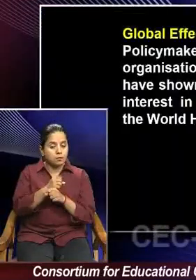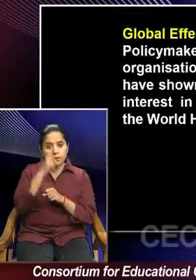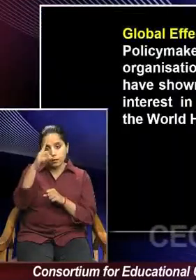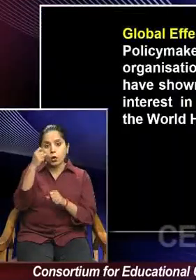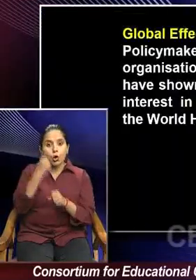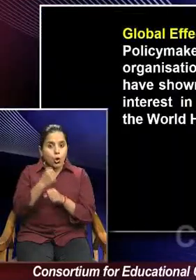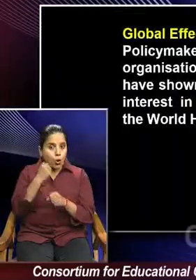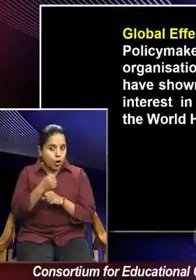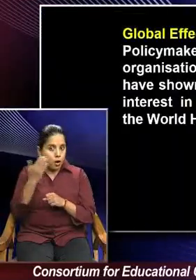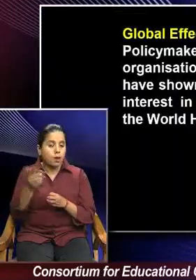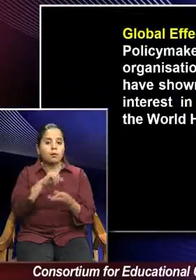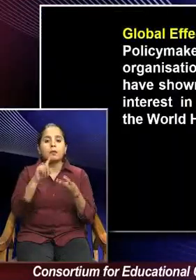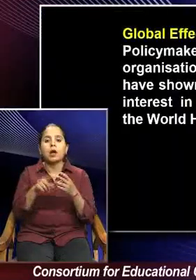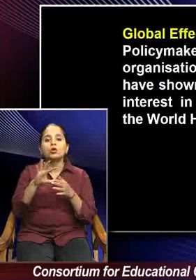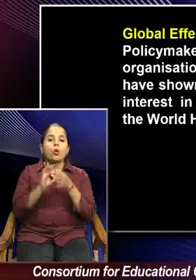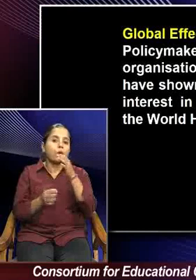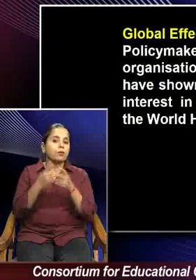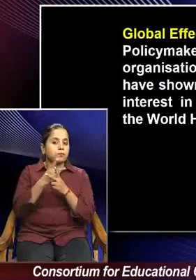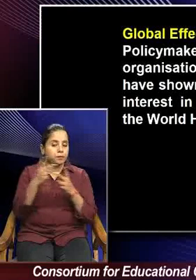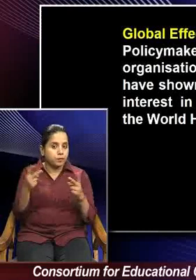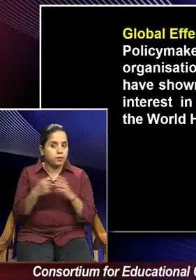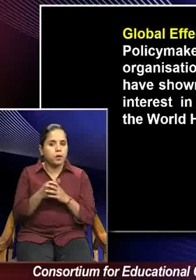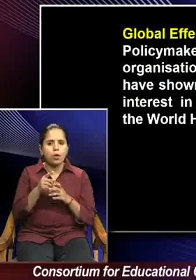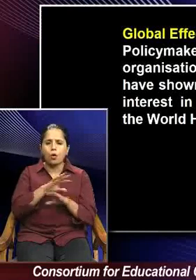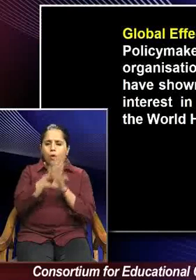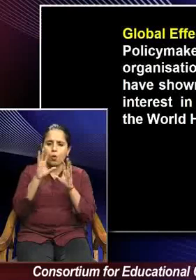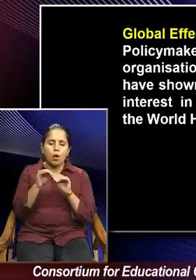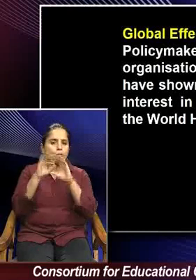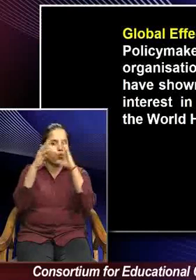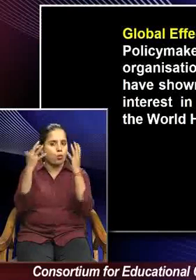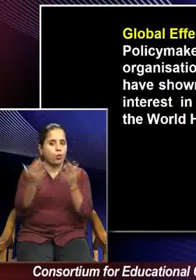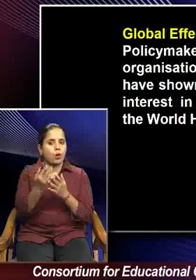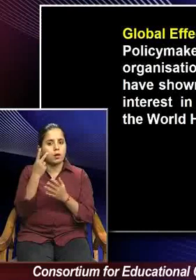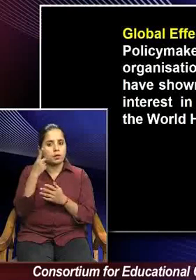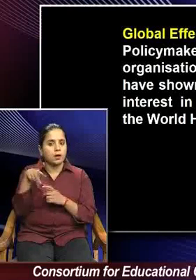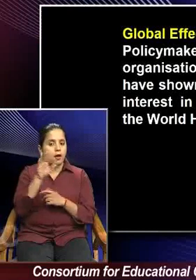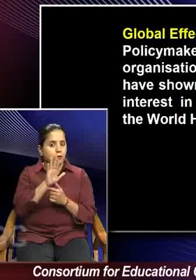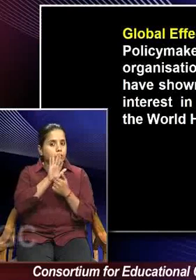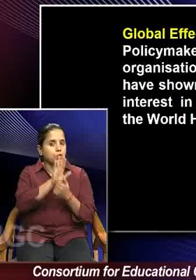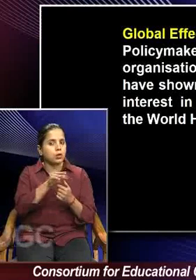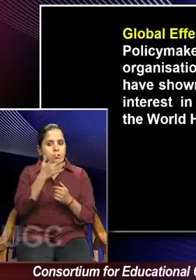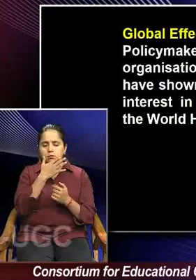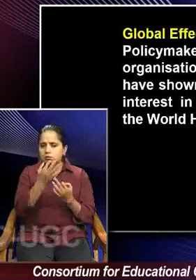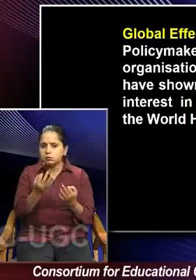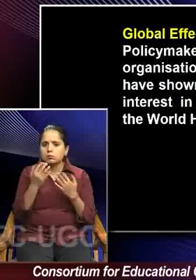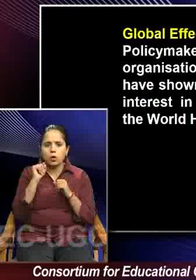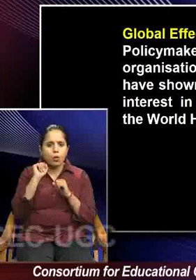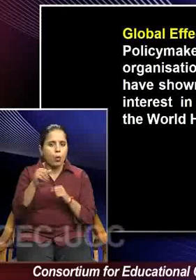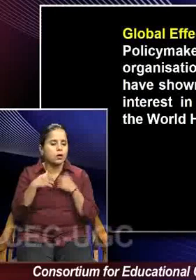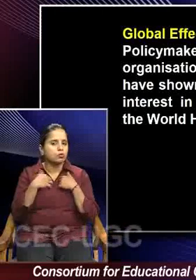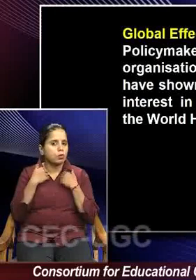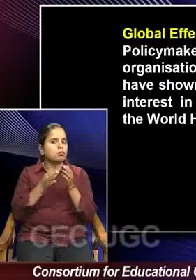government, and organizations all across the world have shown a tremendous amount of